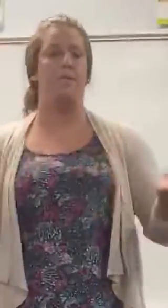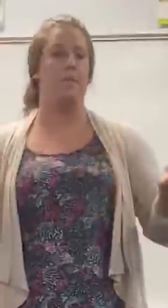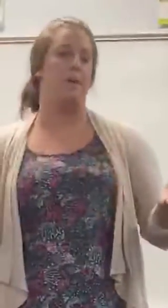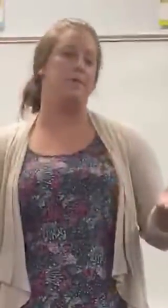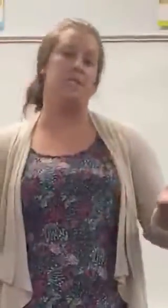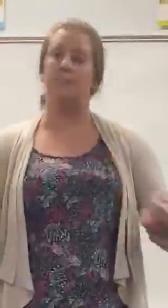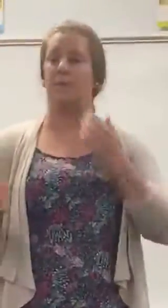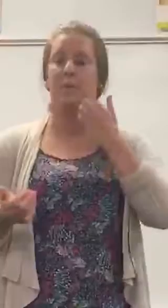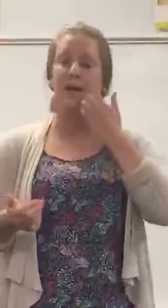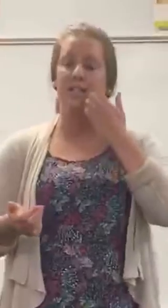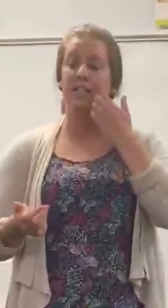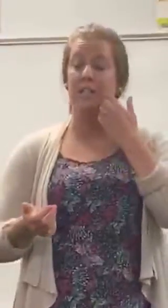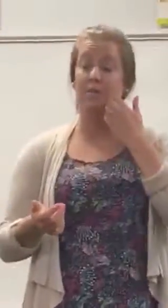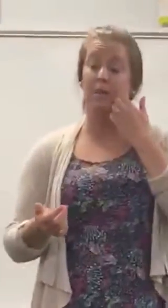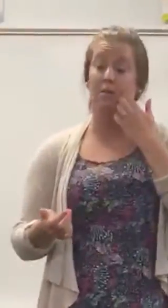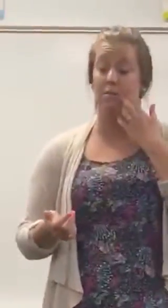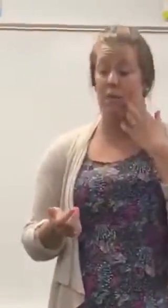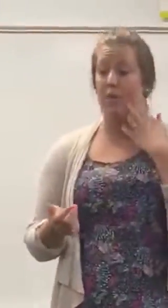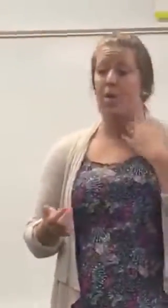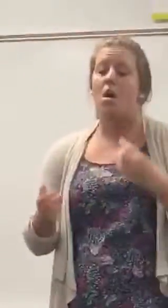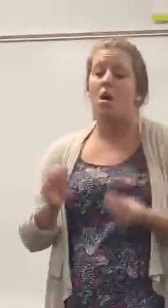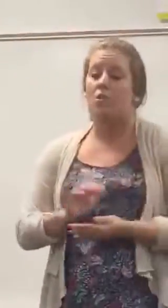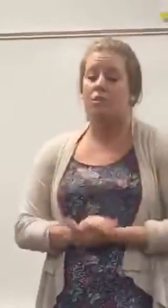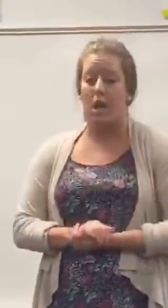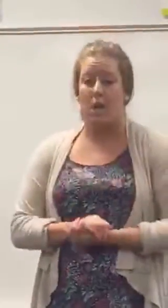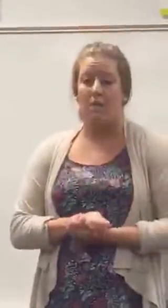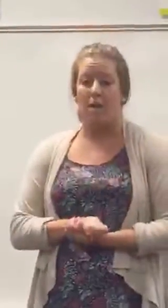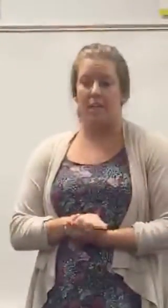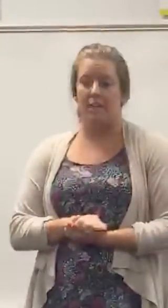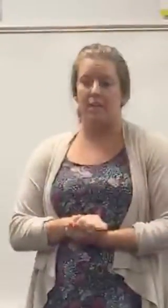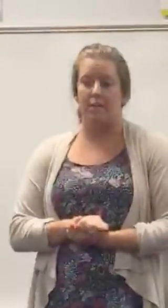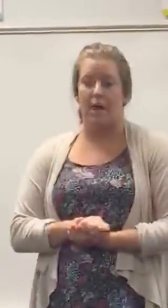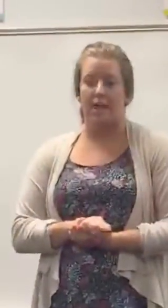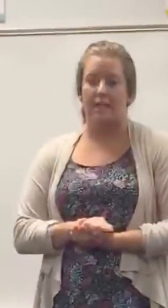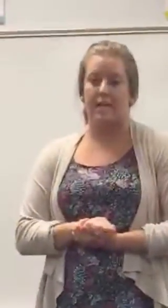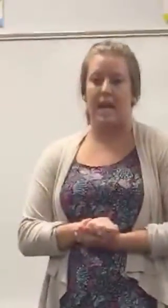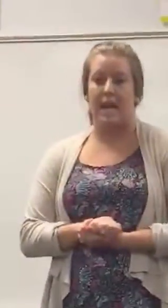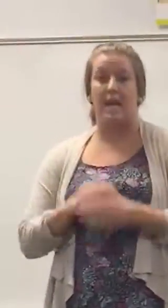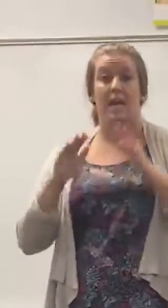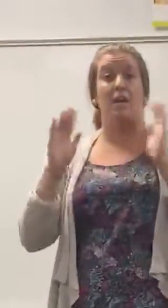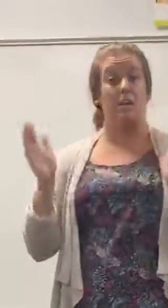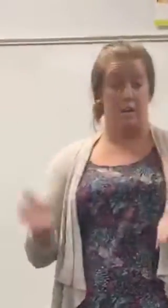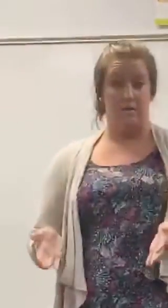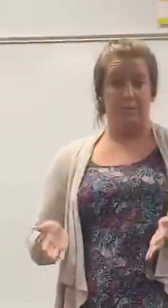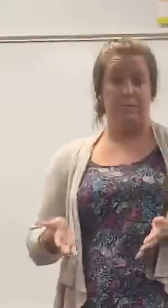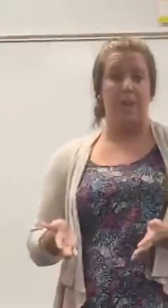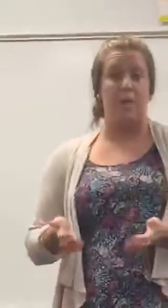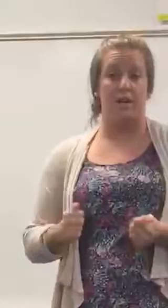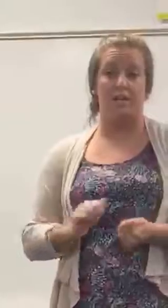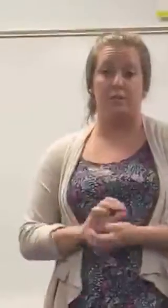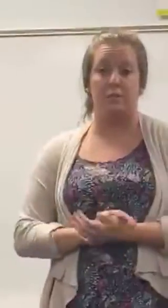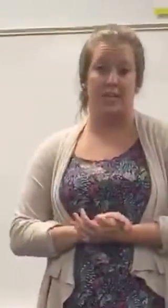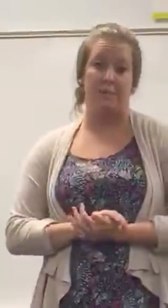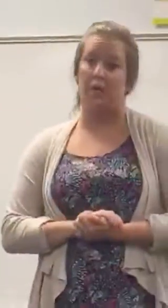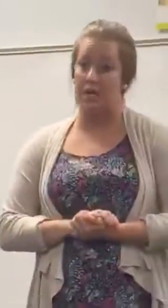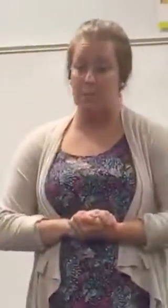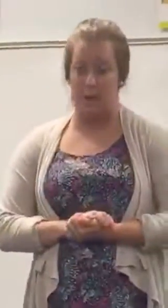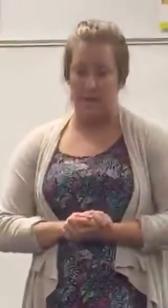you it becomes a smoother process as we go through. So I've already given you guys an article that I wanted you to read. I put it in your